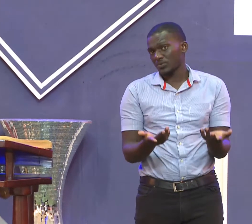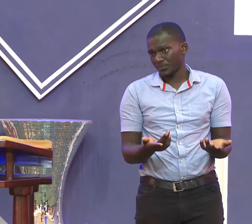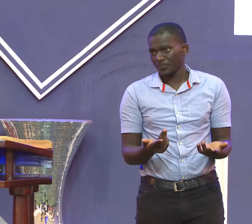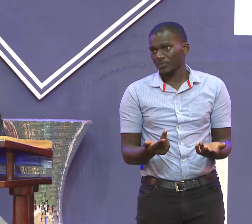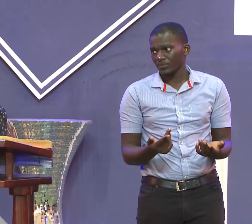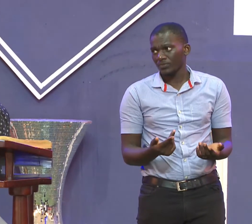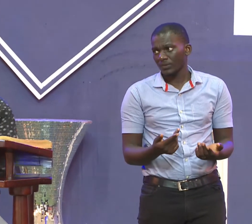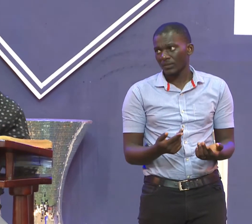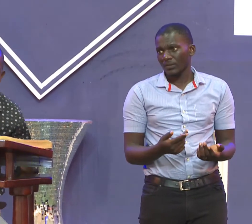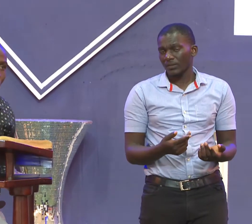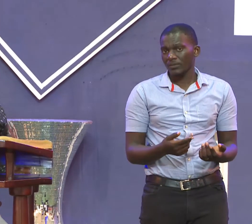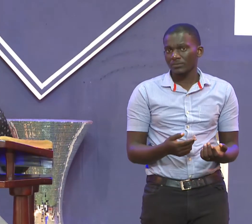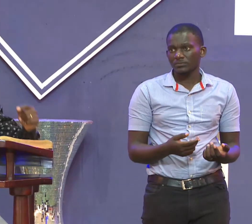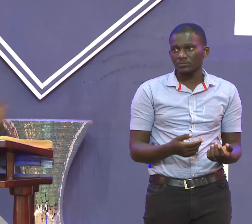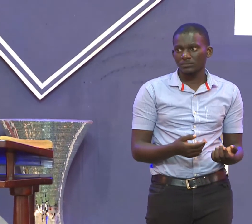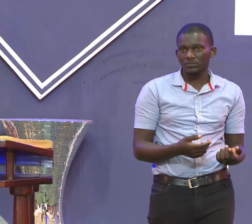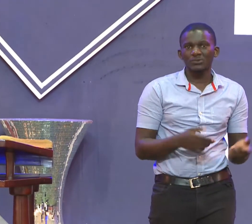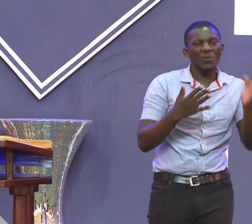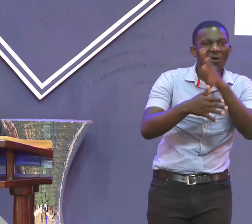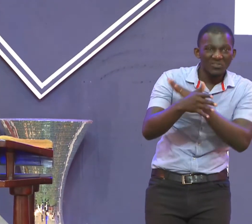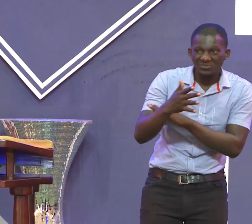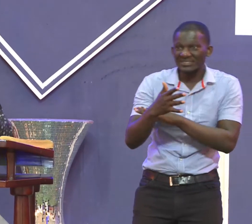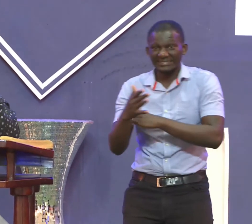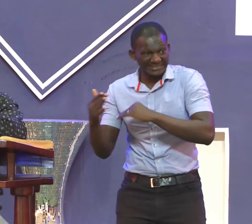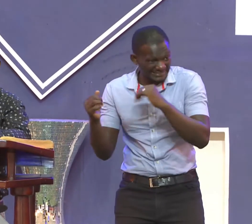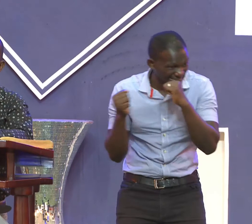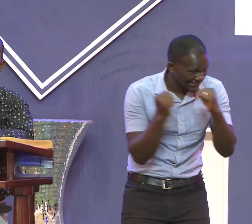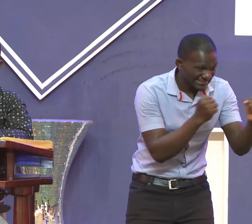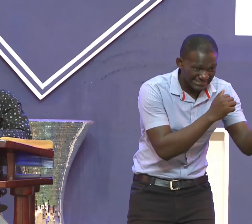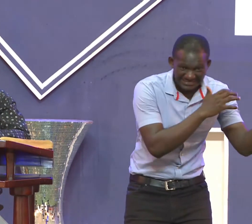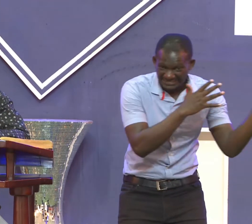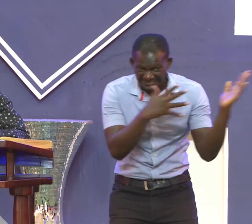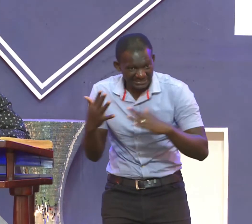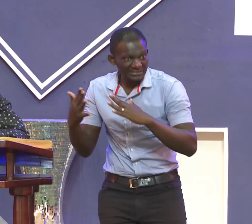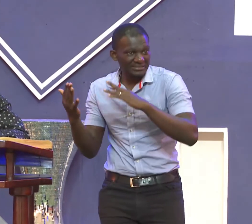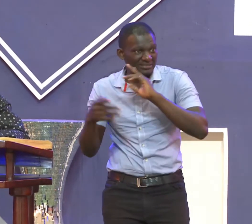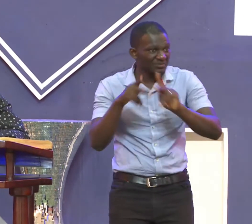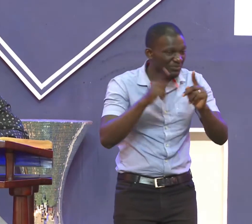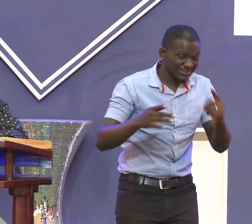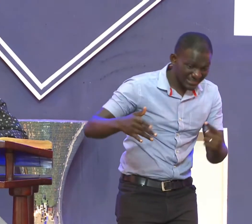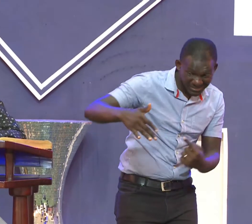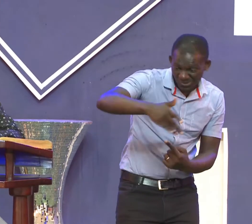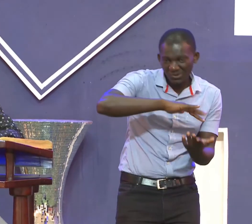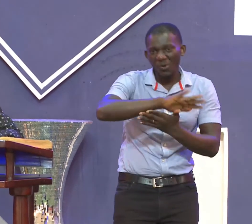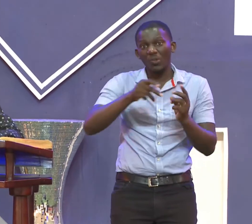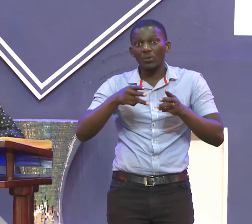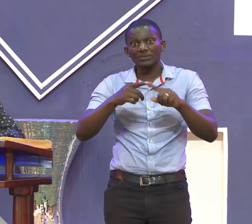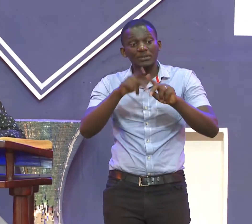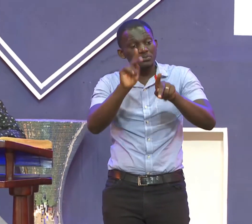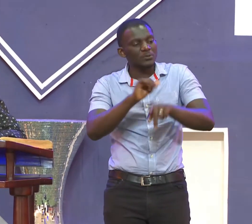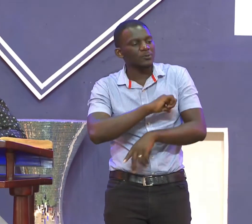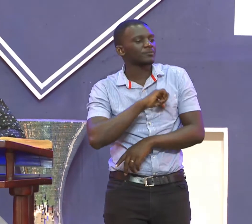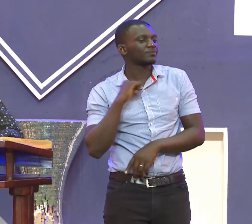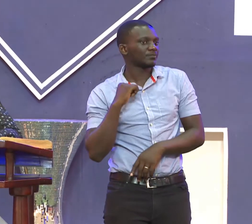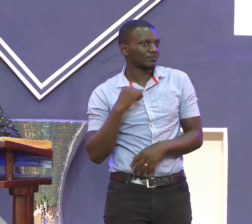speaking nabayuza oluino oluina abetolola naye ne bagano okuchuka he surrounded them all sides all ways but